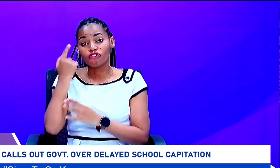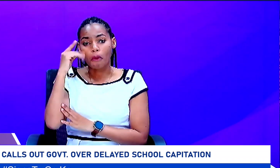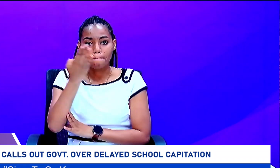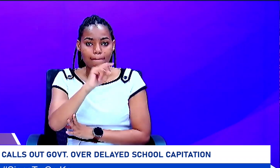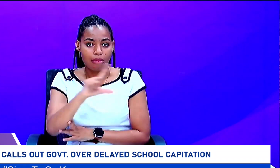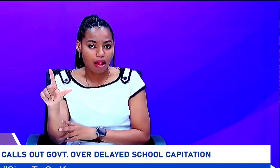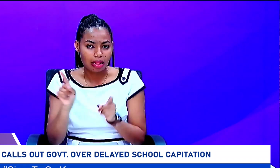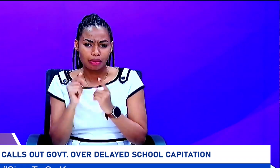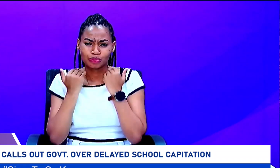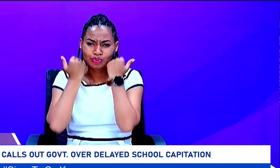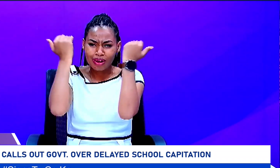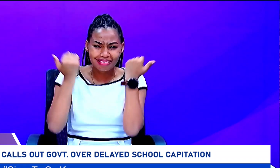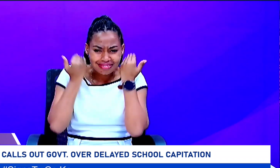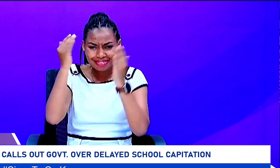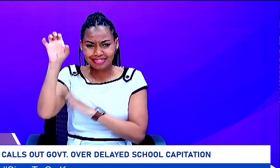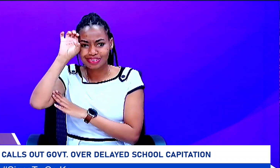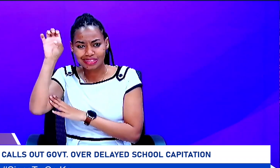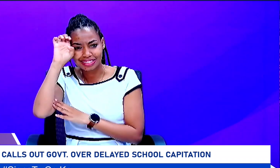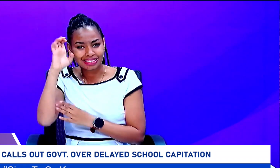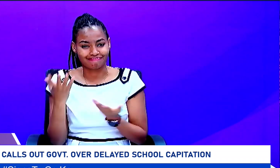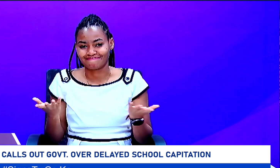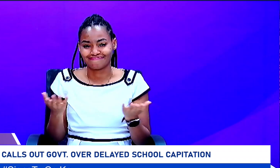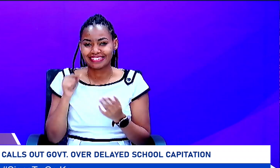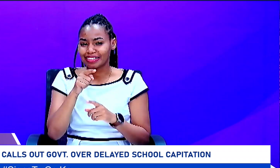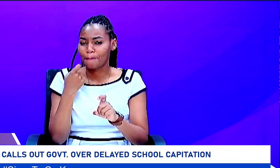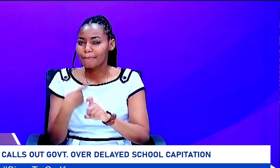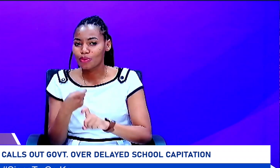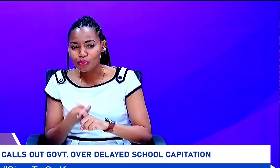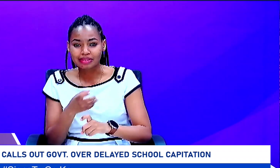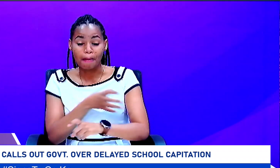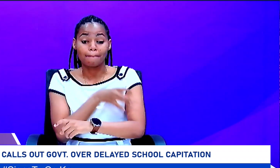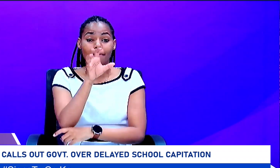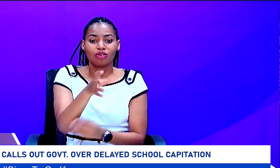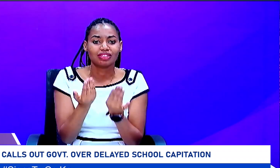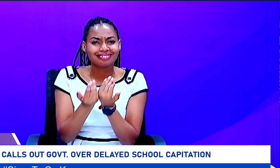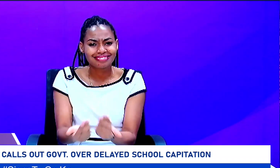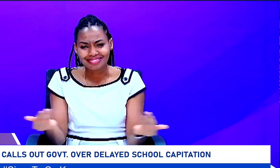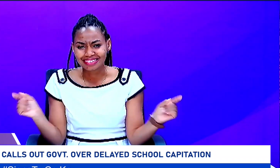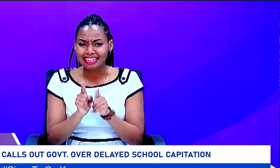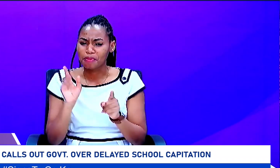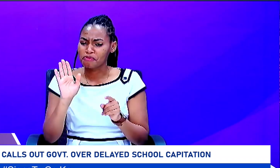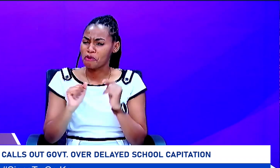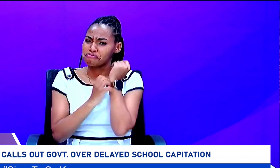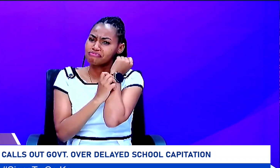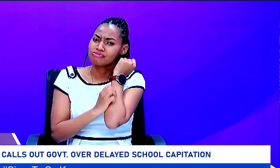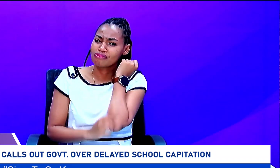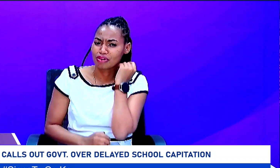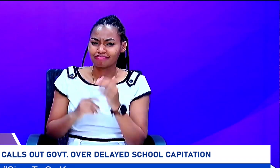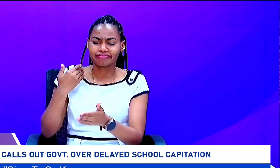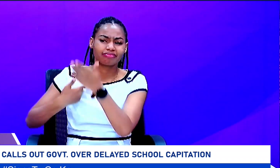bills. They stressed that education is a critical tool for empowering children